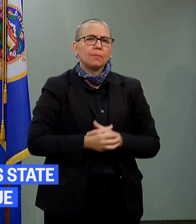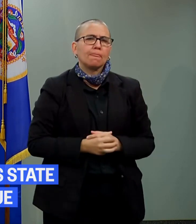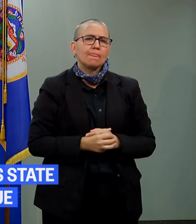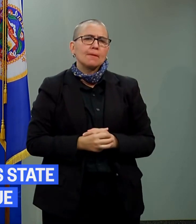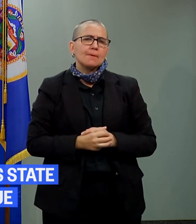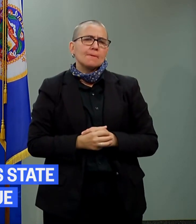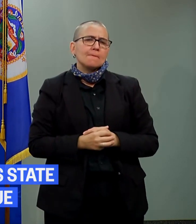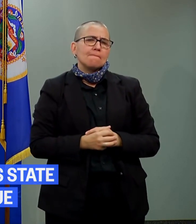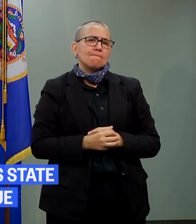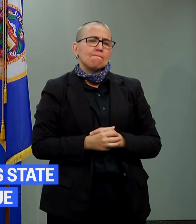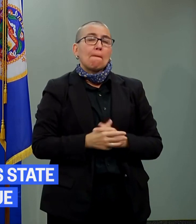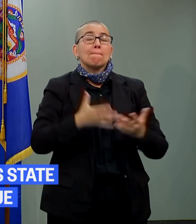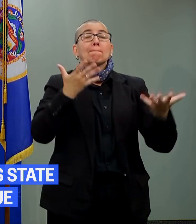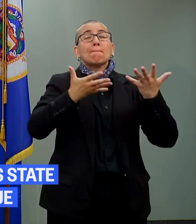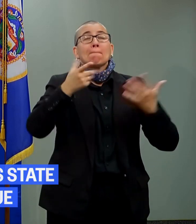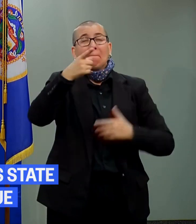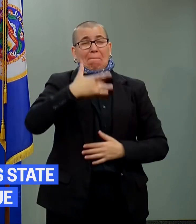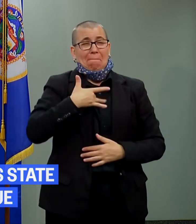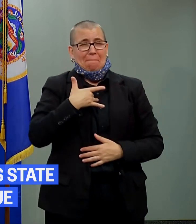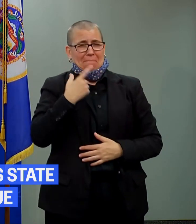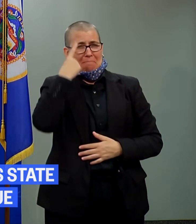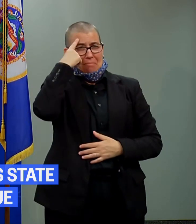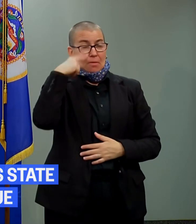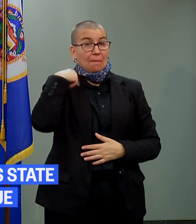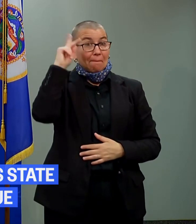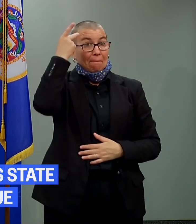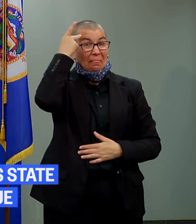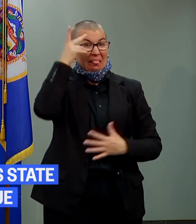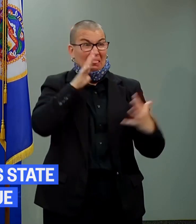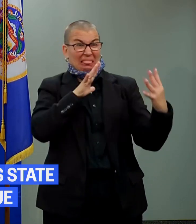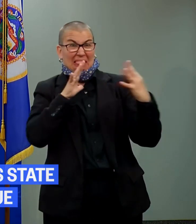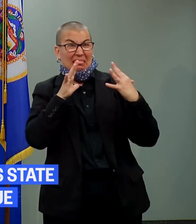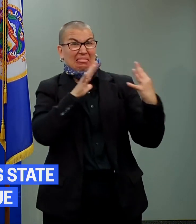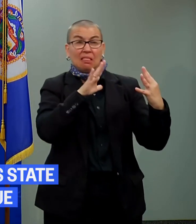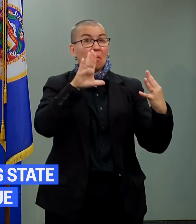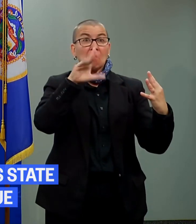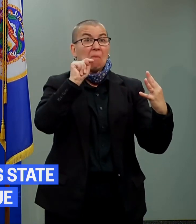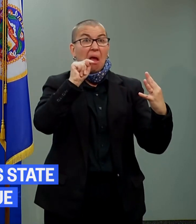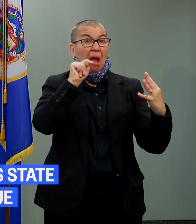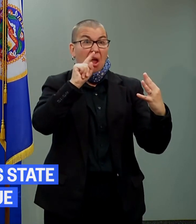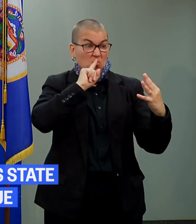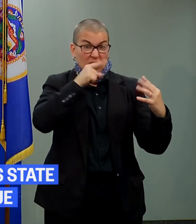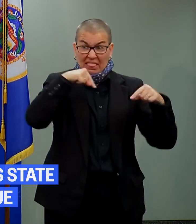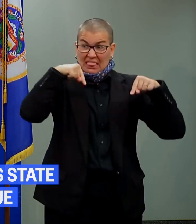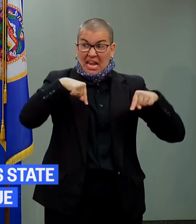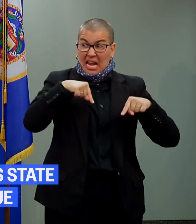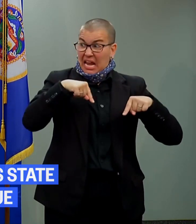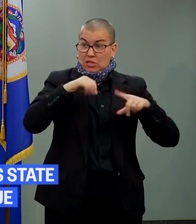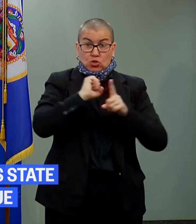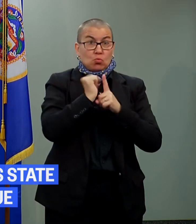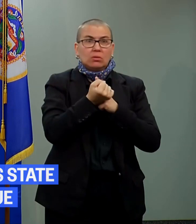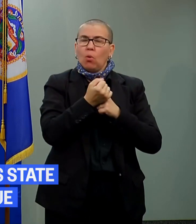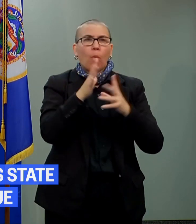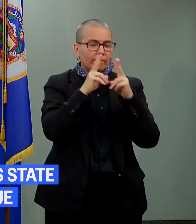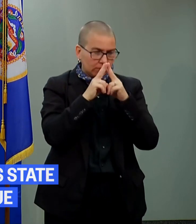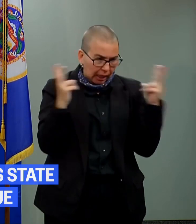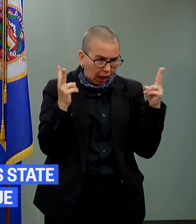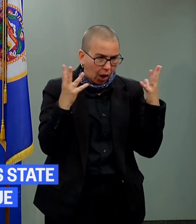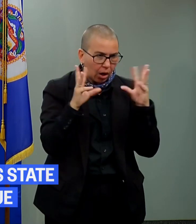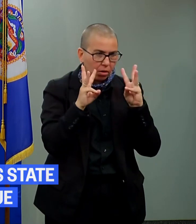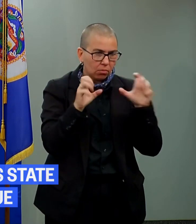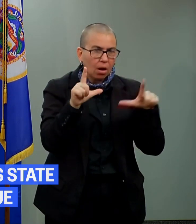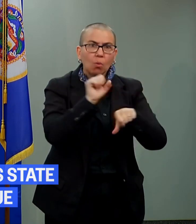desire to get this right was expressed. I want to say thank you to them, understanding how very difficult for them this is to watch at this time, but